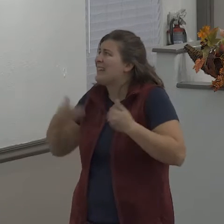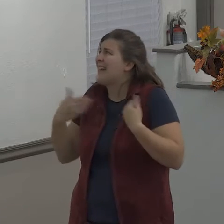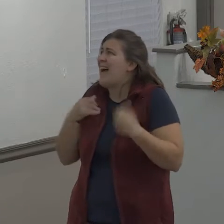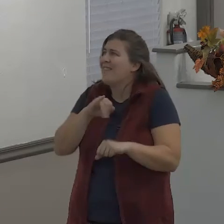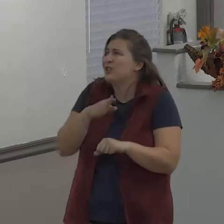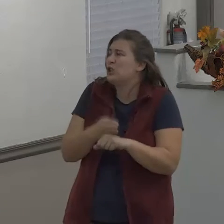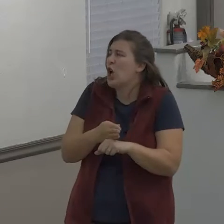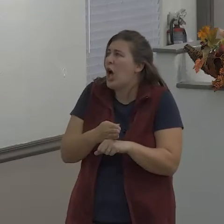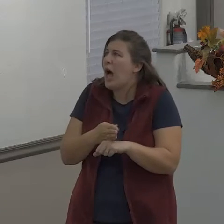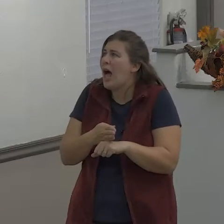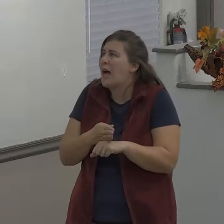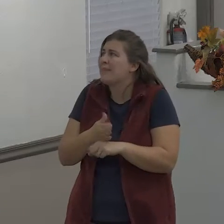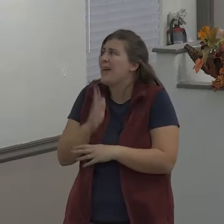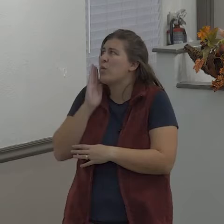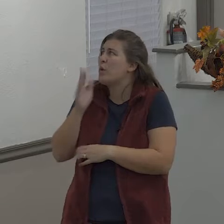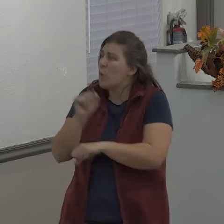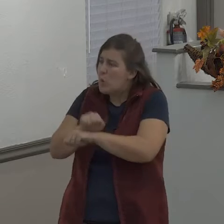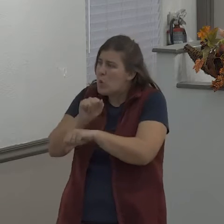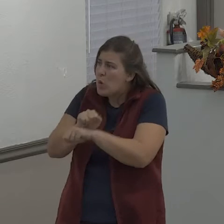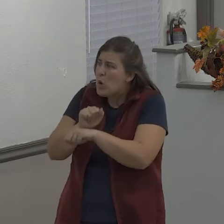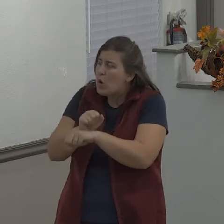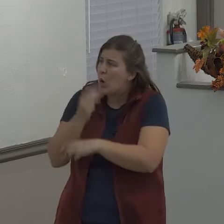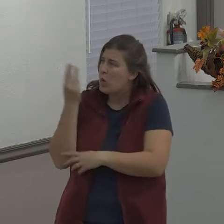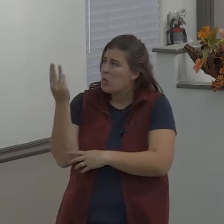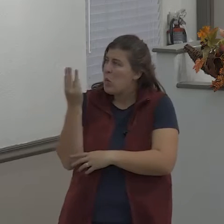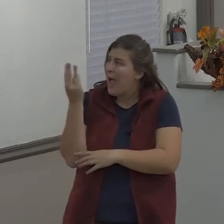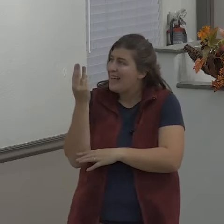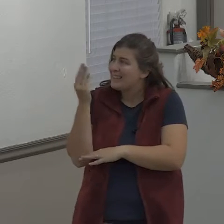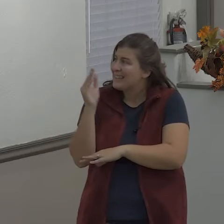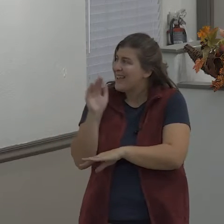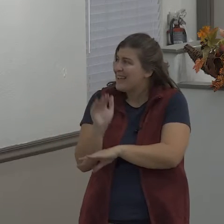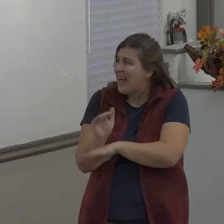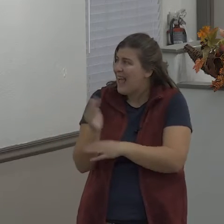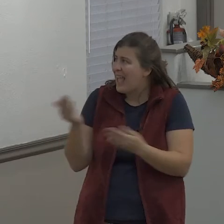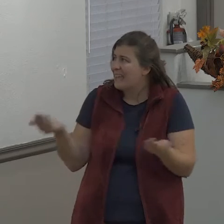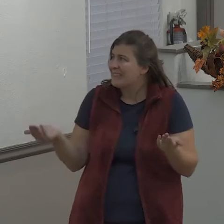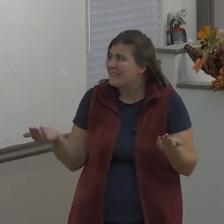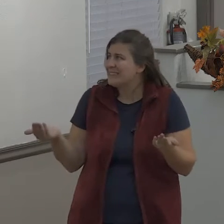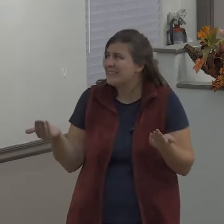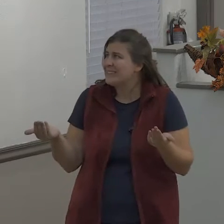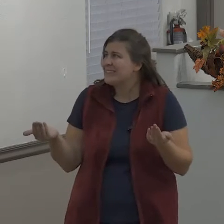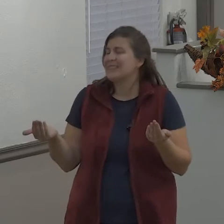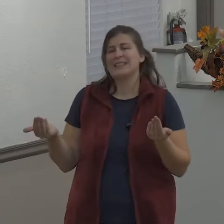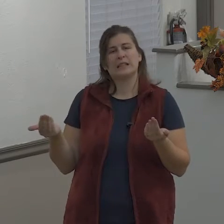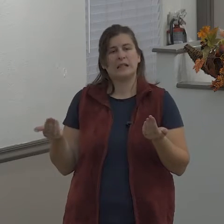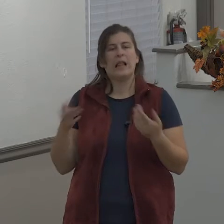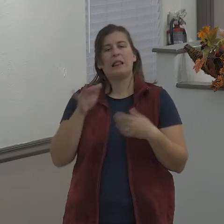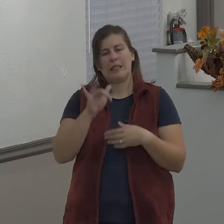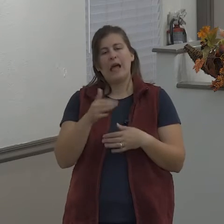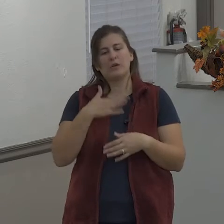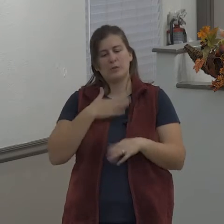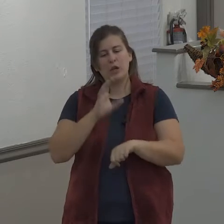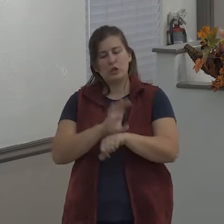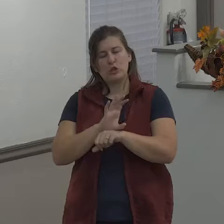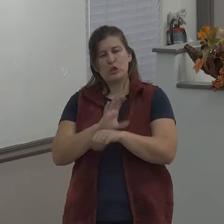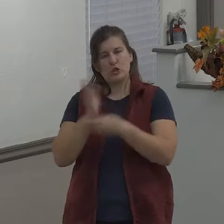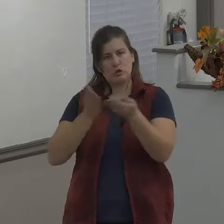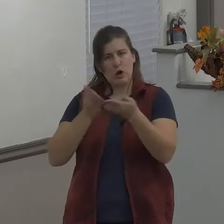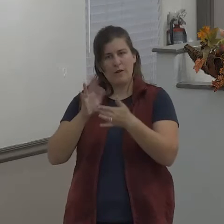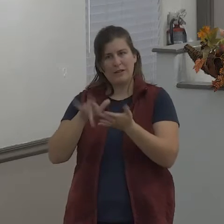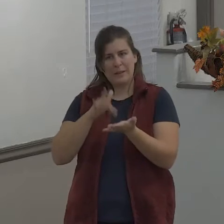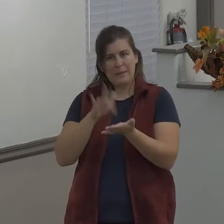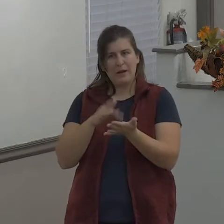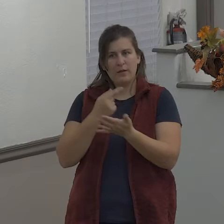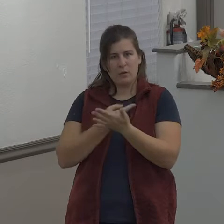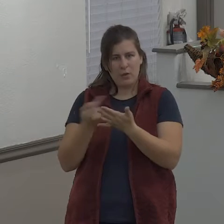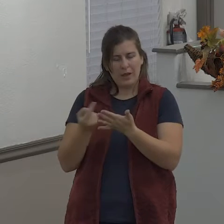I can't take a job that's going to work me on Wednesday. Our church up in Montana had their midweek service was on Wednesday. I said, Lord, I got to be